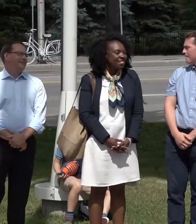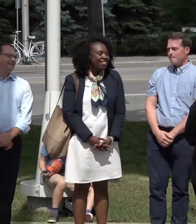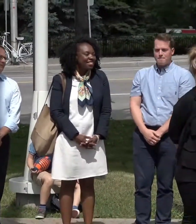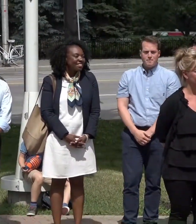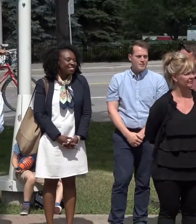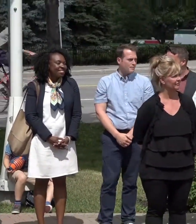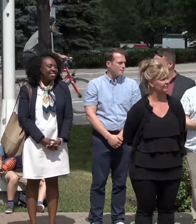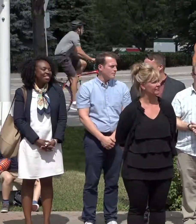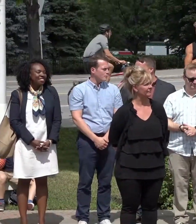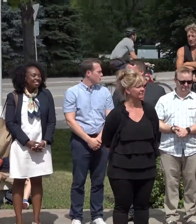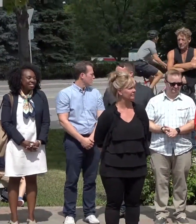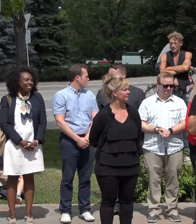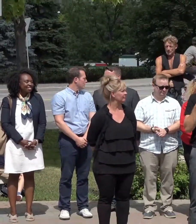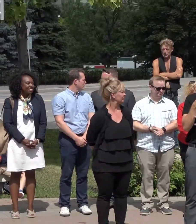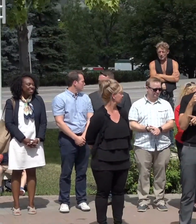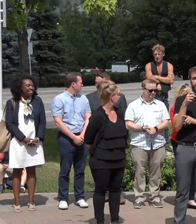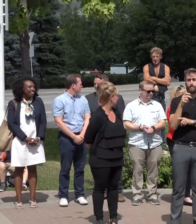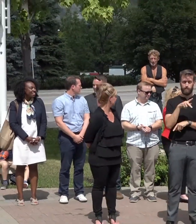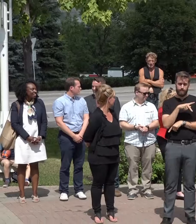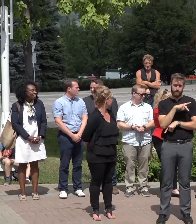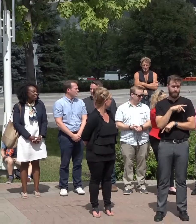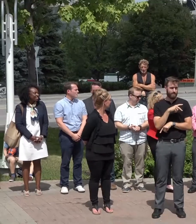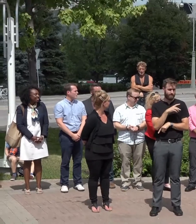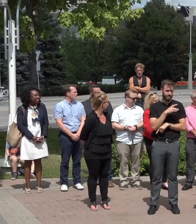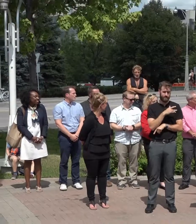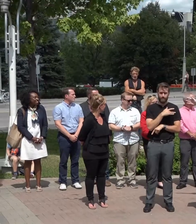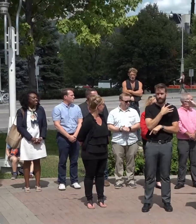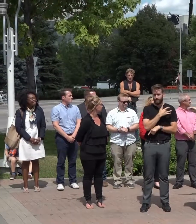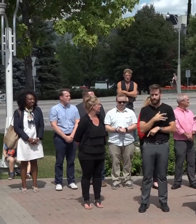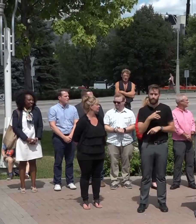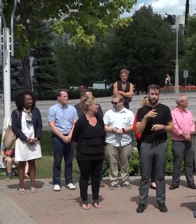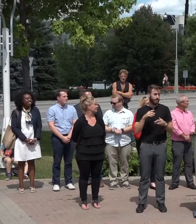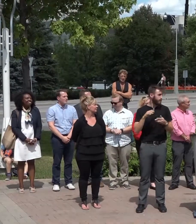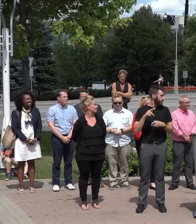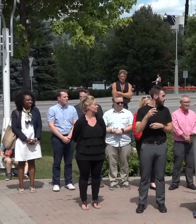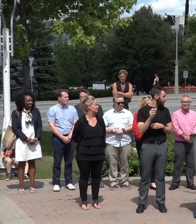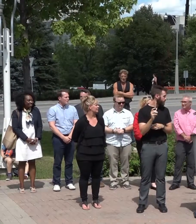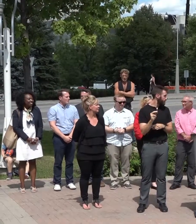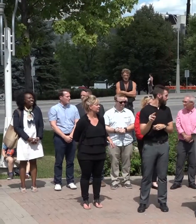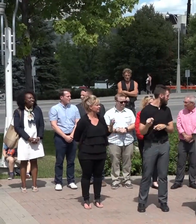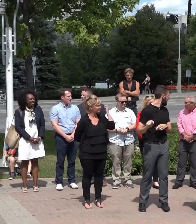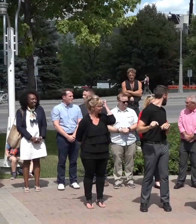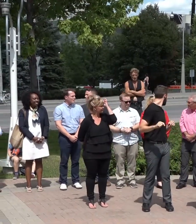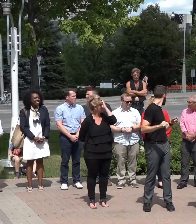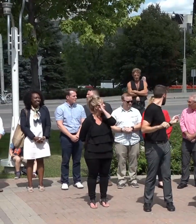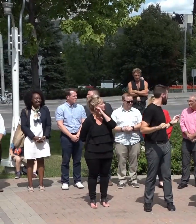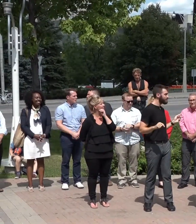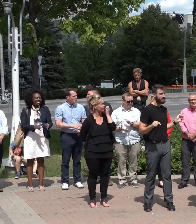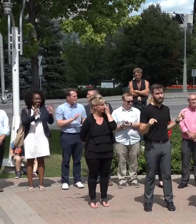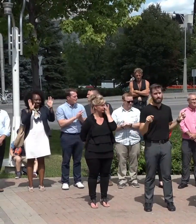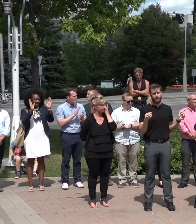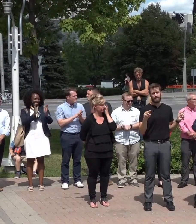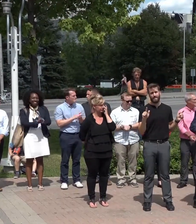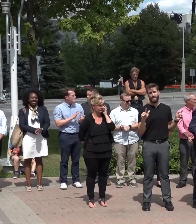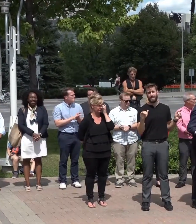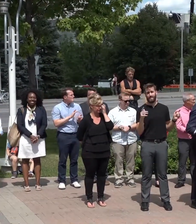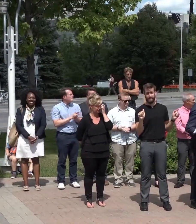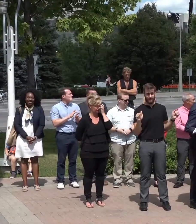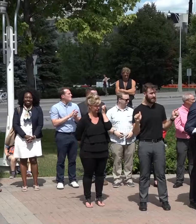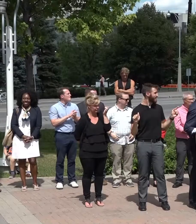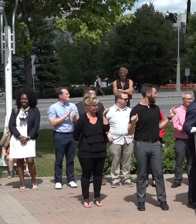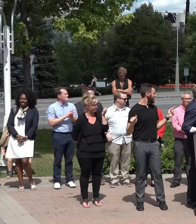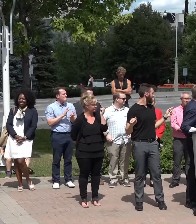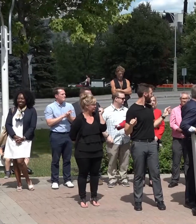of Provincial Parliament, 4 members of Provincial Parliament, Mitzi Hunter, Lisa McLeod, Joel